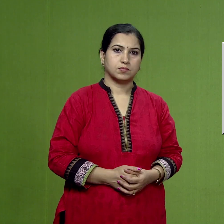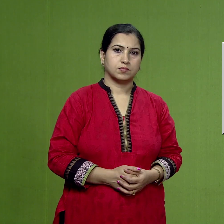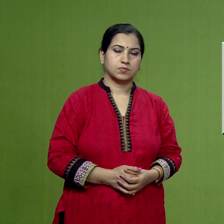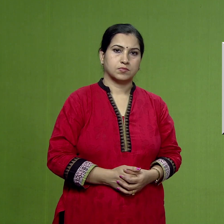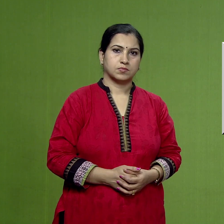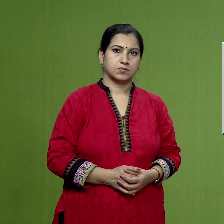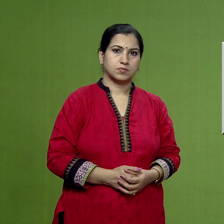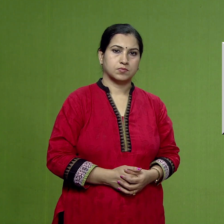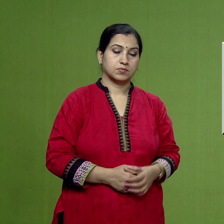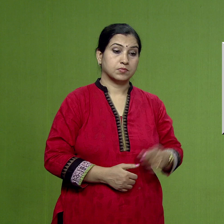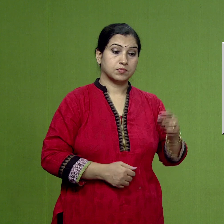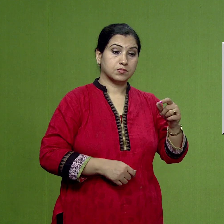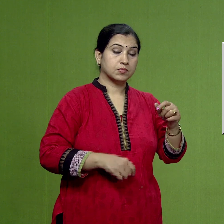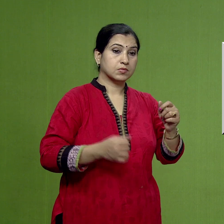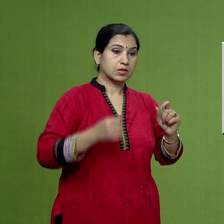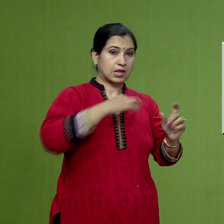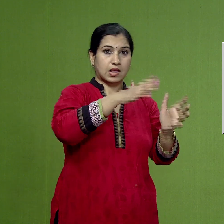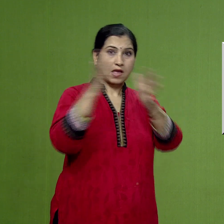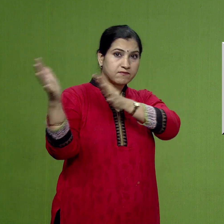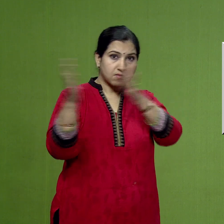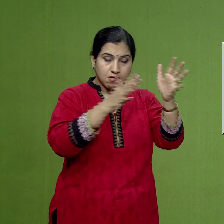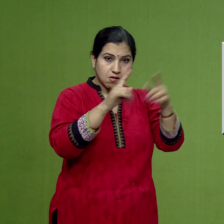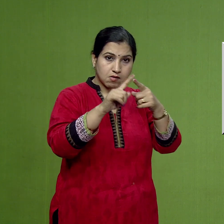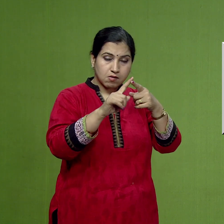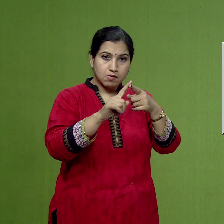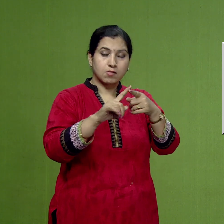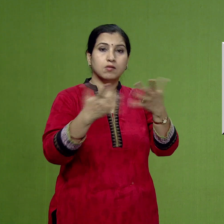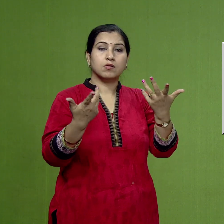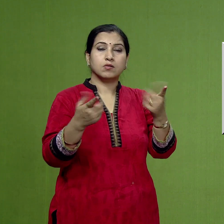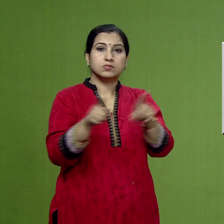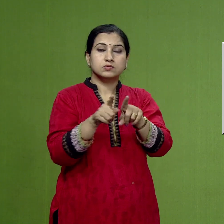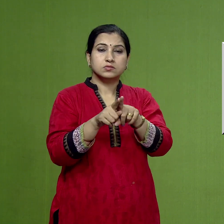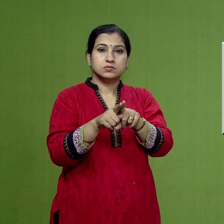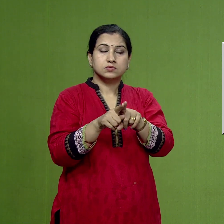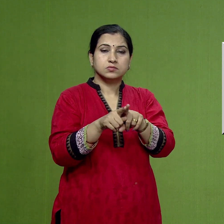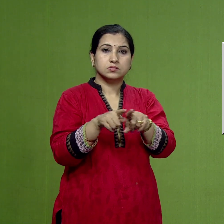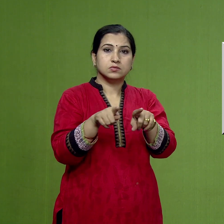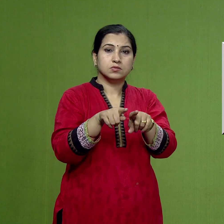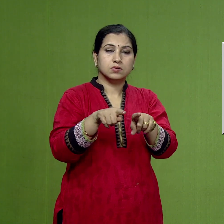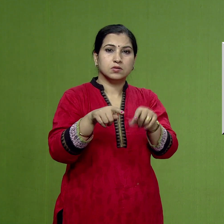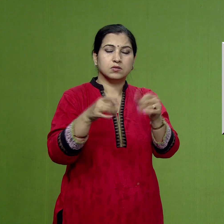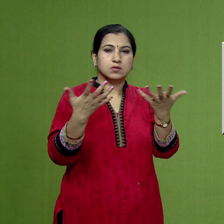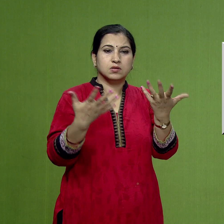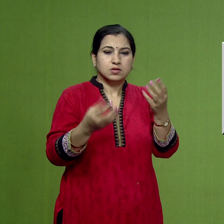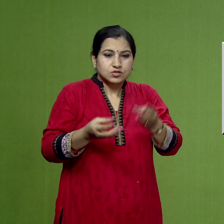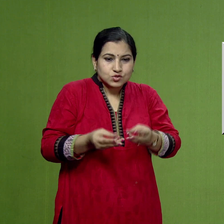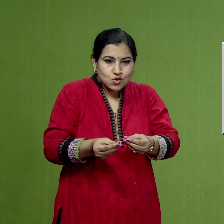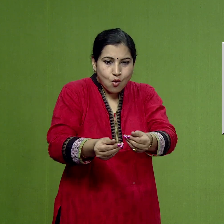They are unfavorable climatic conditions, rugged terrain, and poor soil